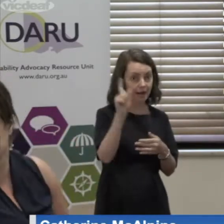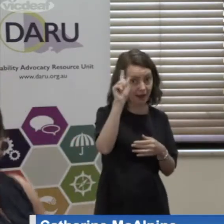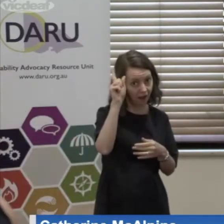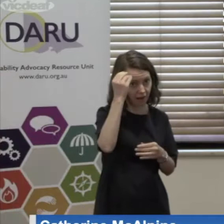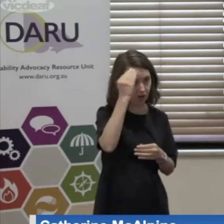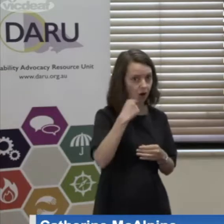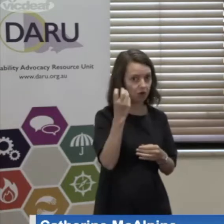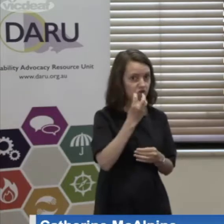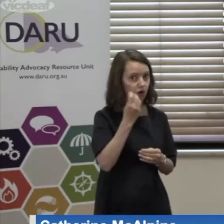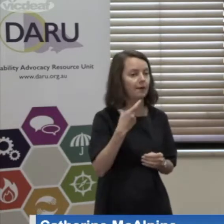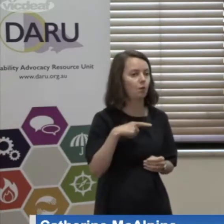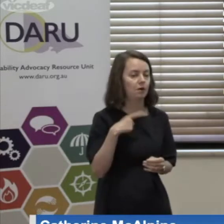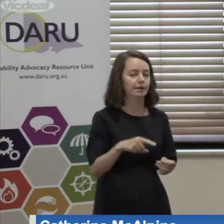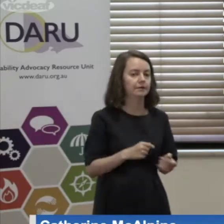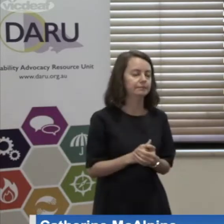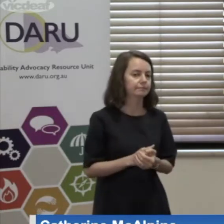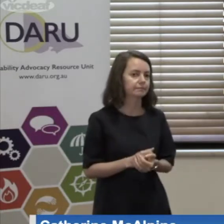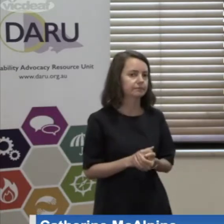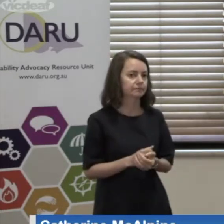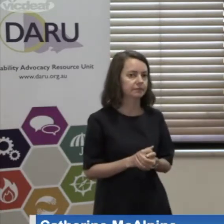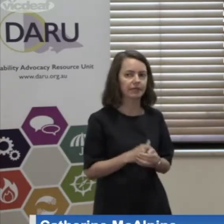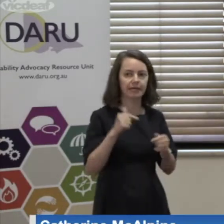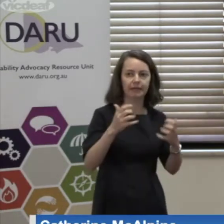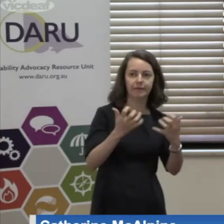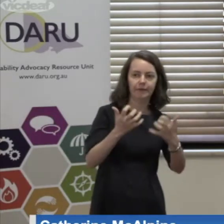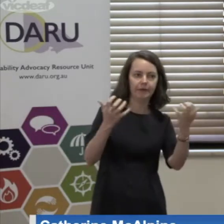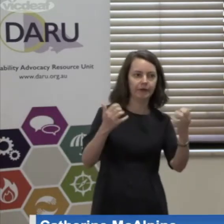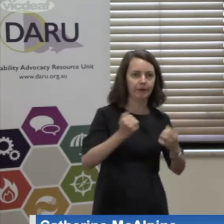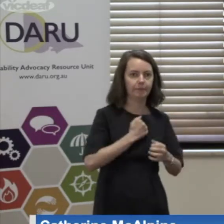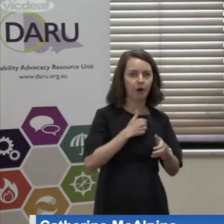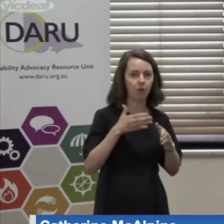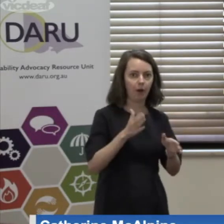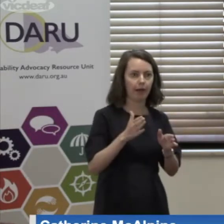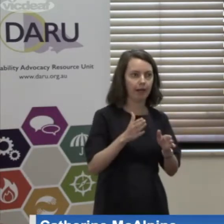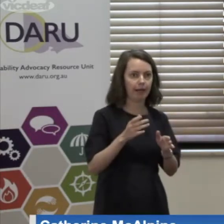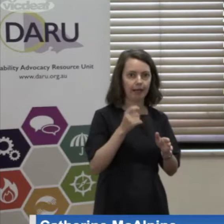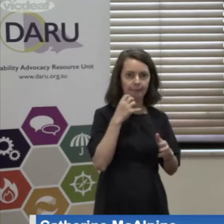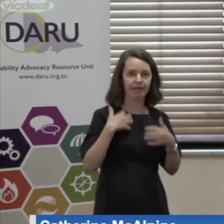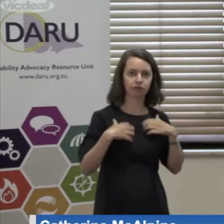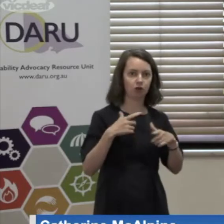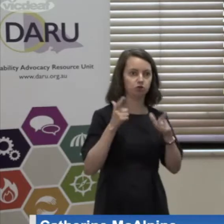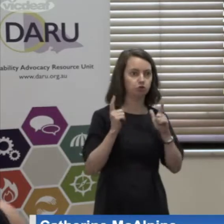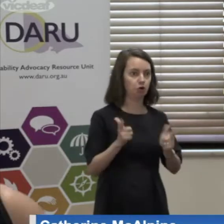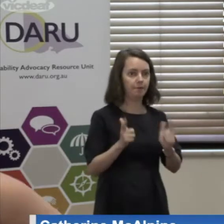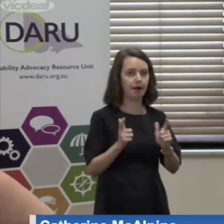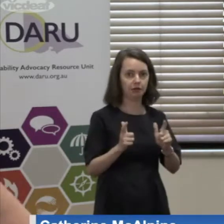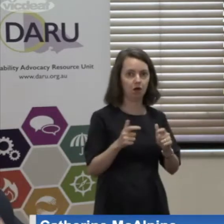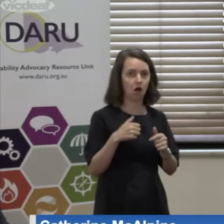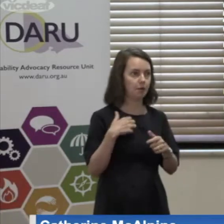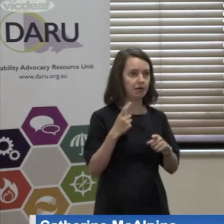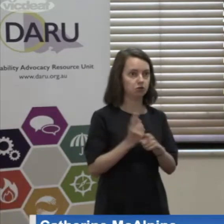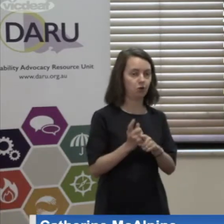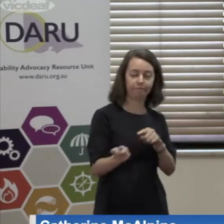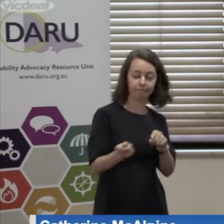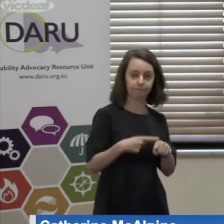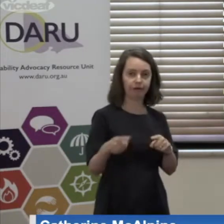advance because at functions like this I tend to get overly enthusiastic about what I'm talking about and then I start